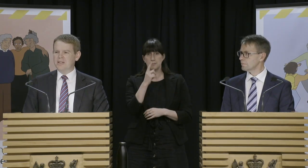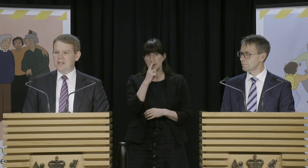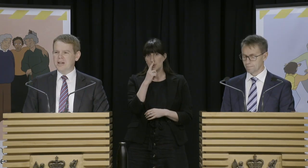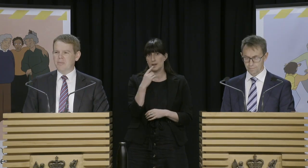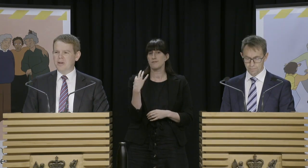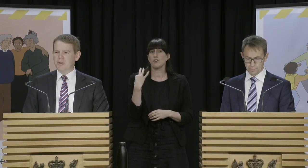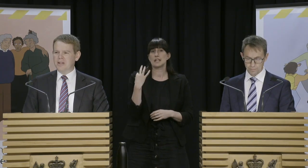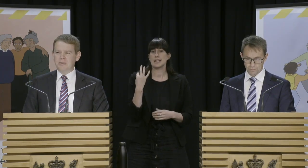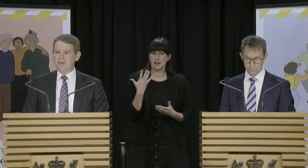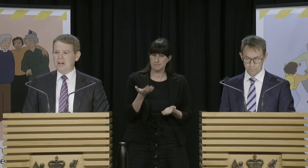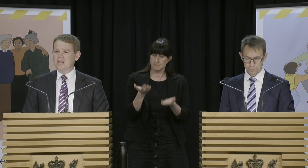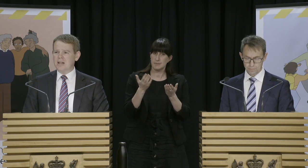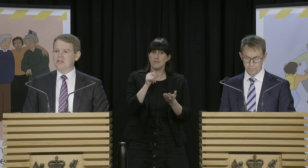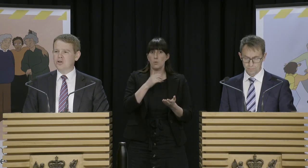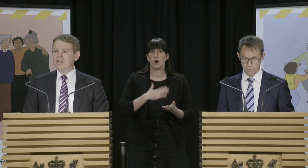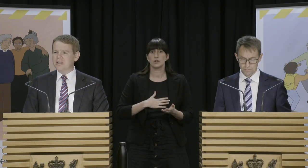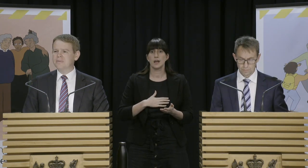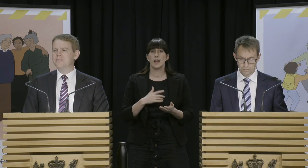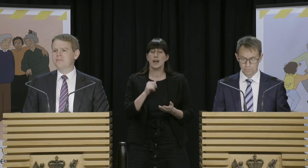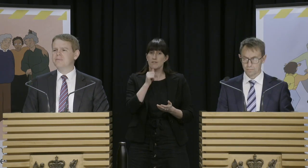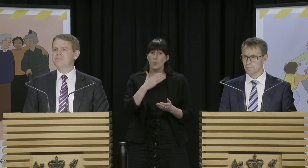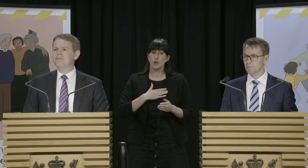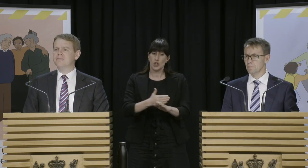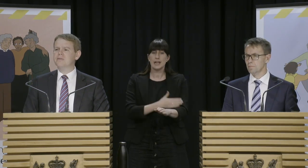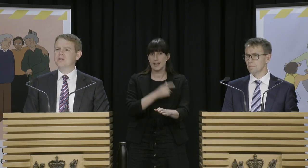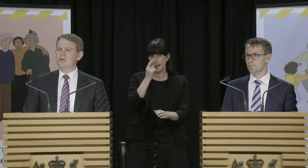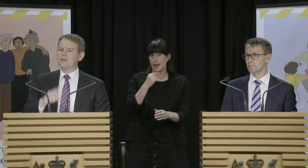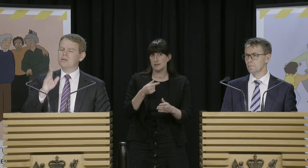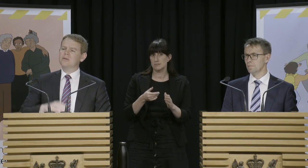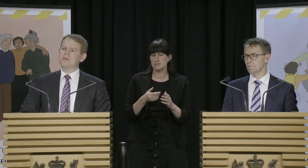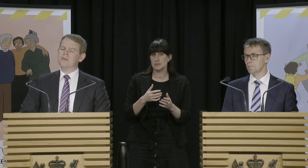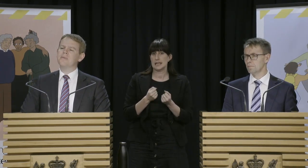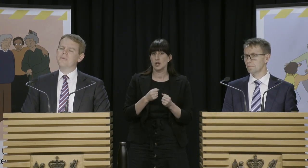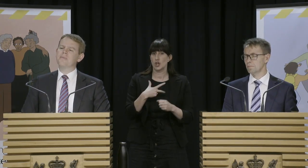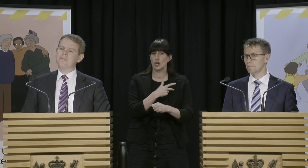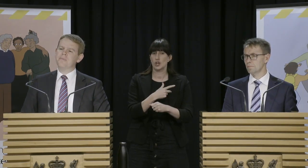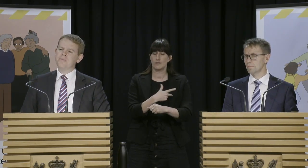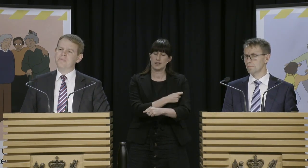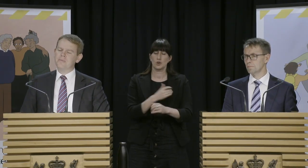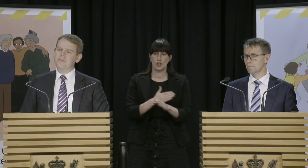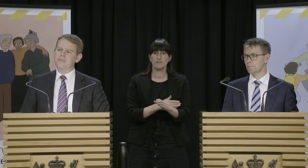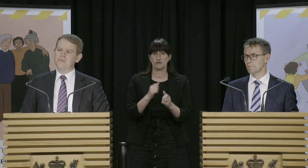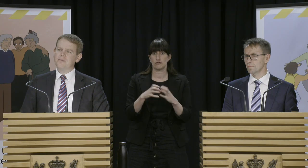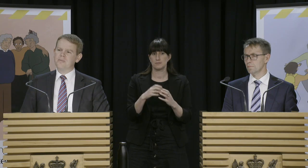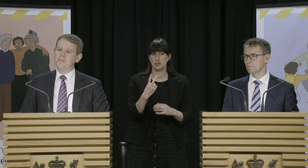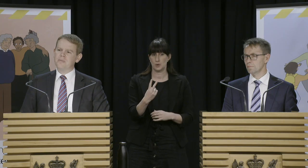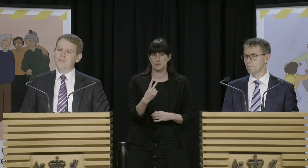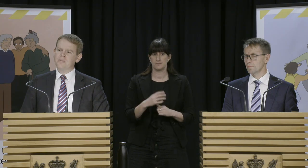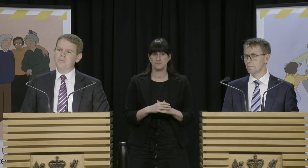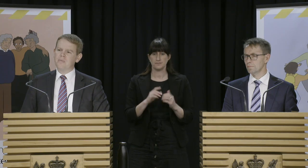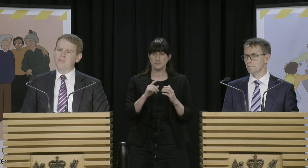to take up the ability to be vaccinated early. On Janssen, would you consider at all